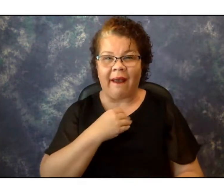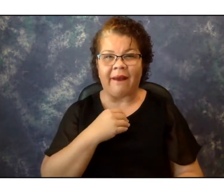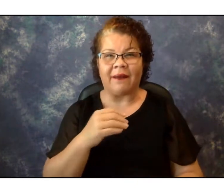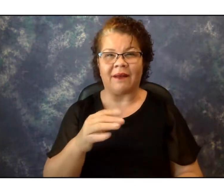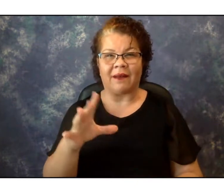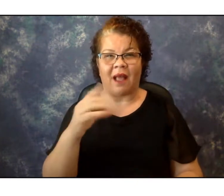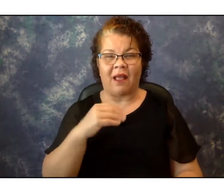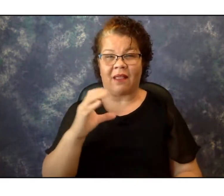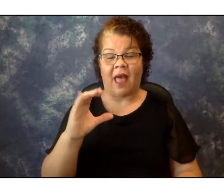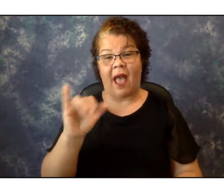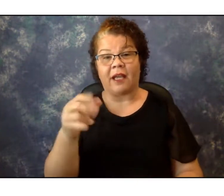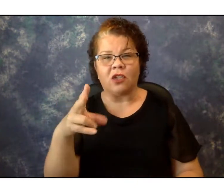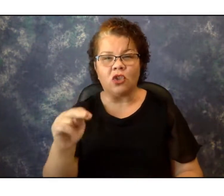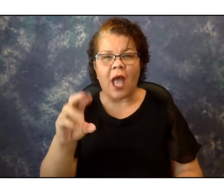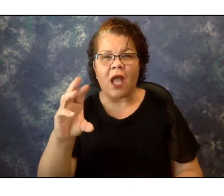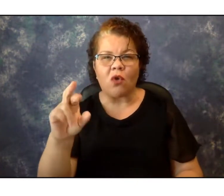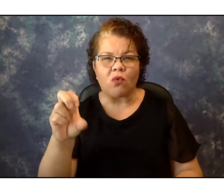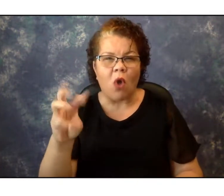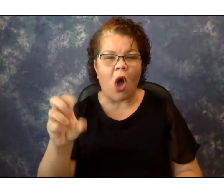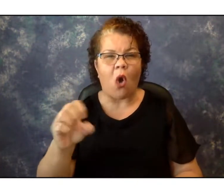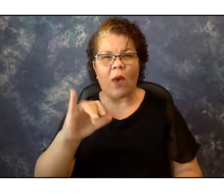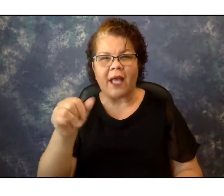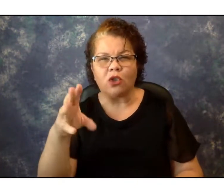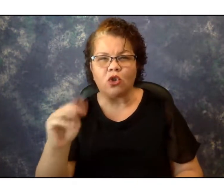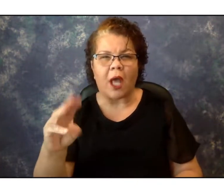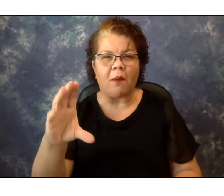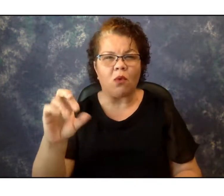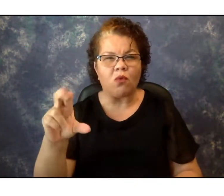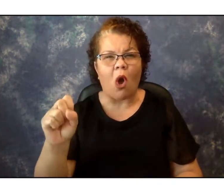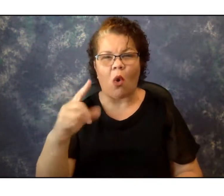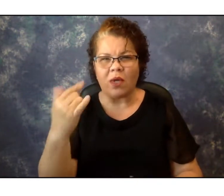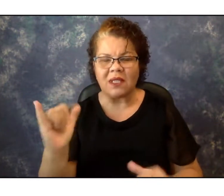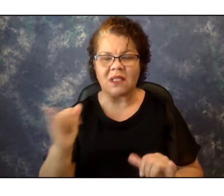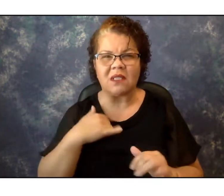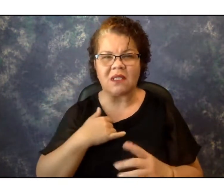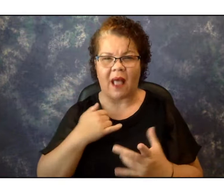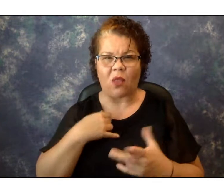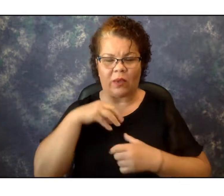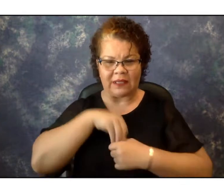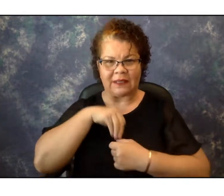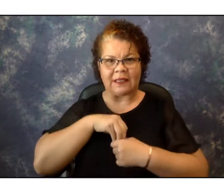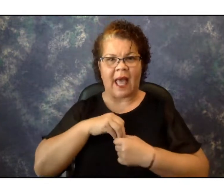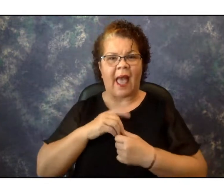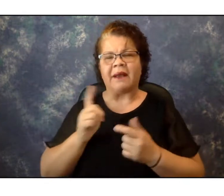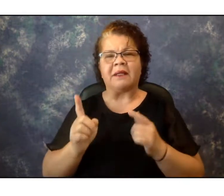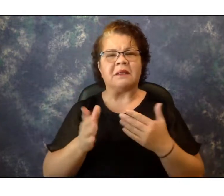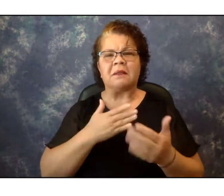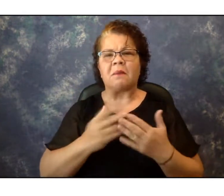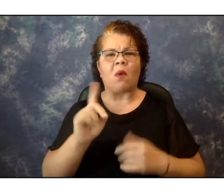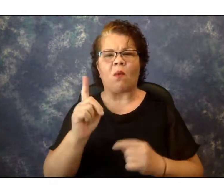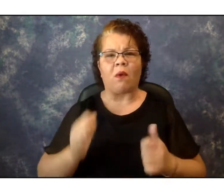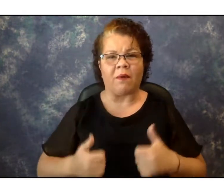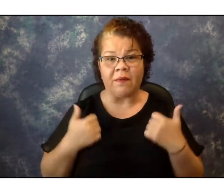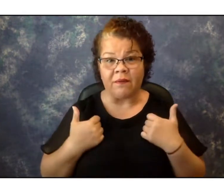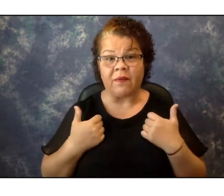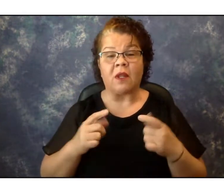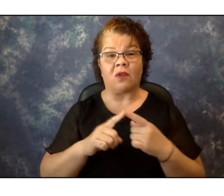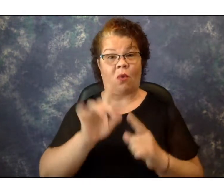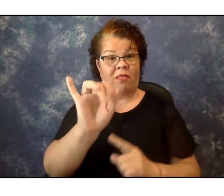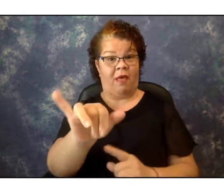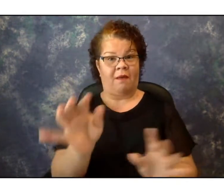all those kinds of questions still haunted one wherever one went. And so that is important to remember. And for